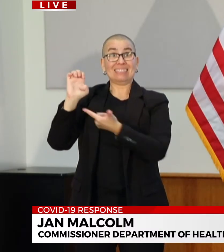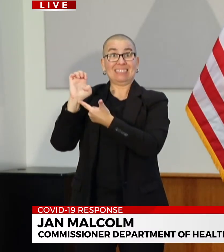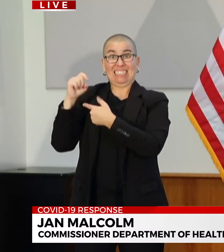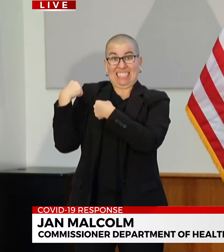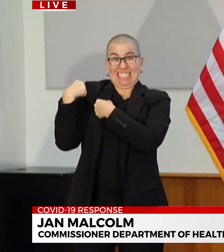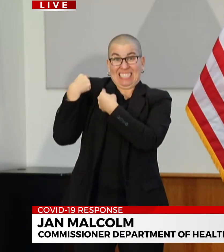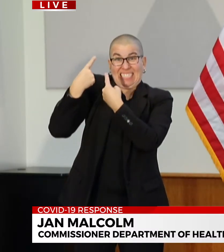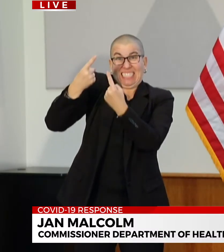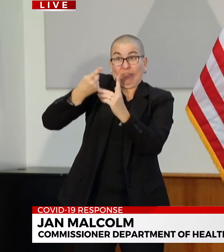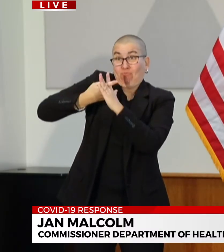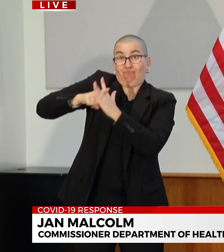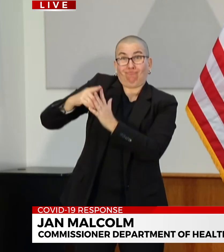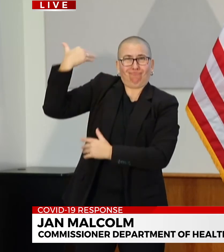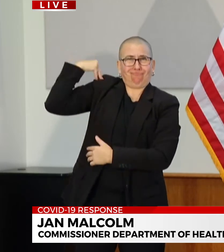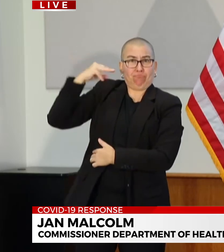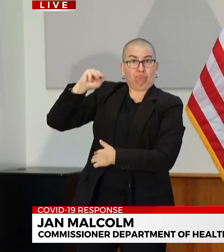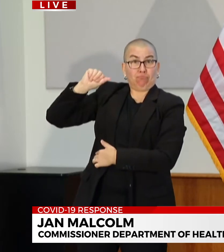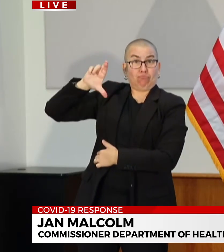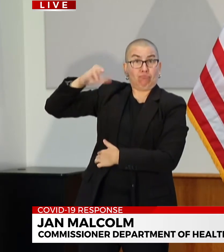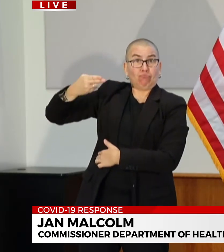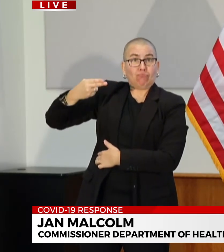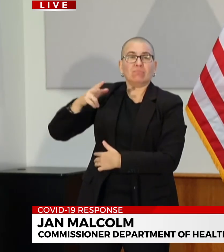now reached